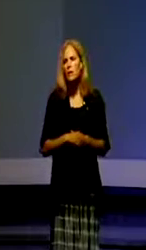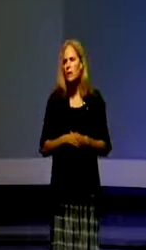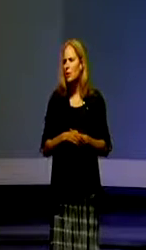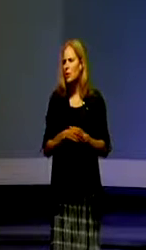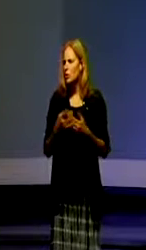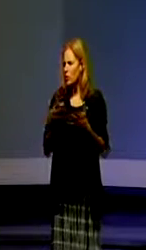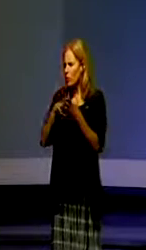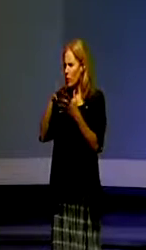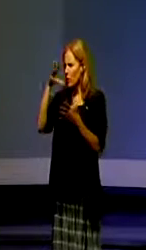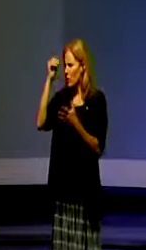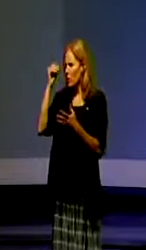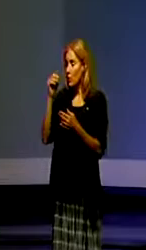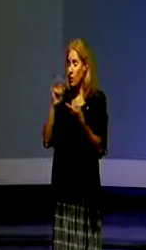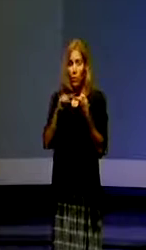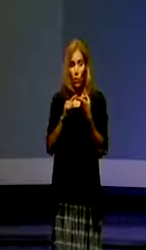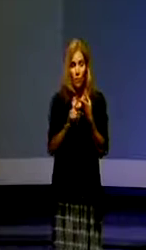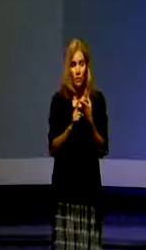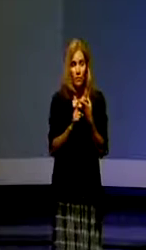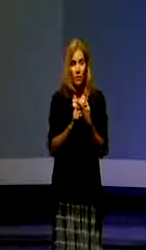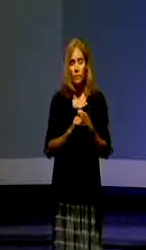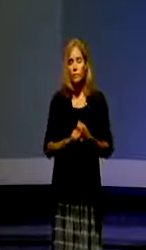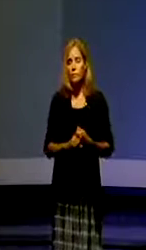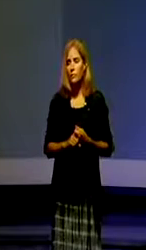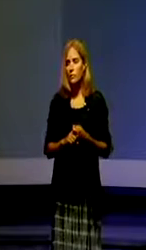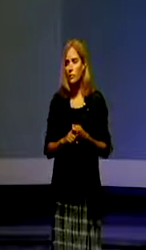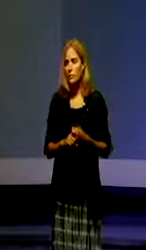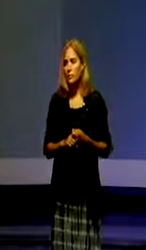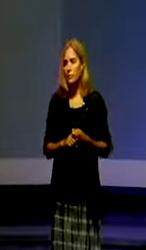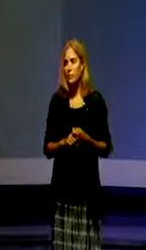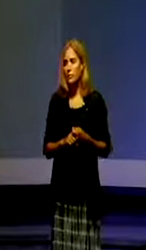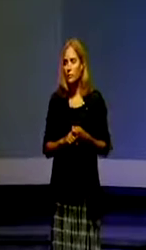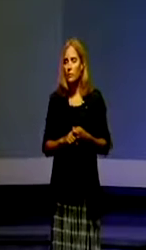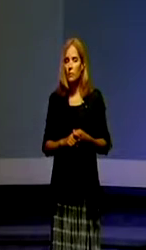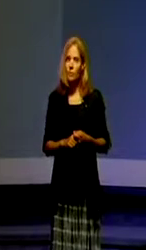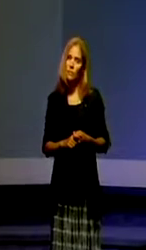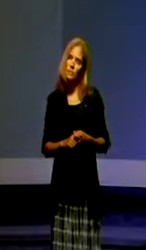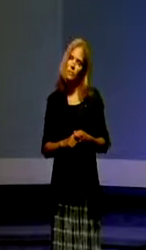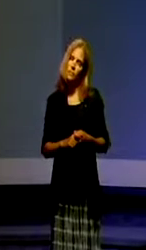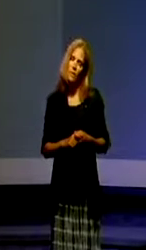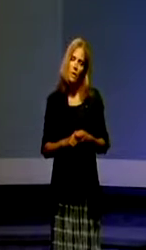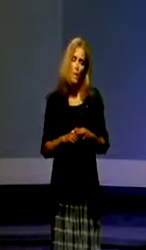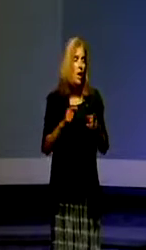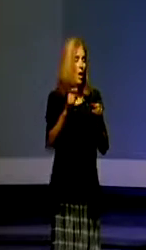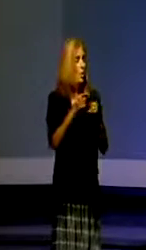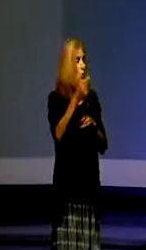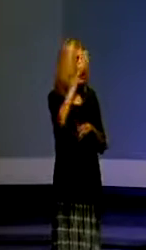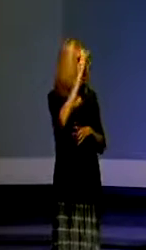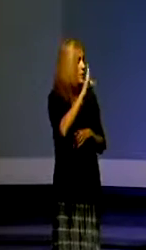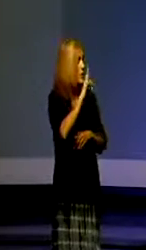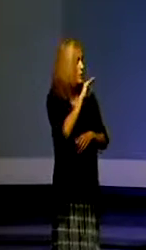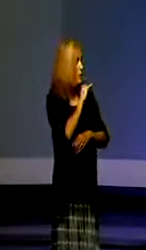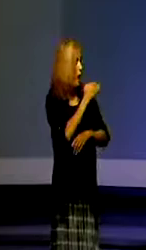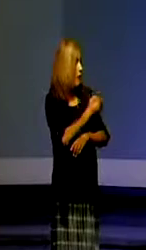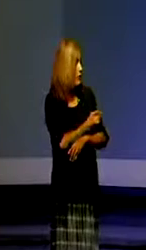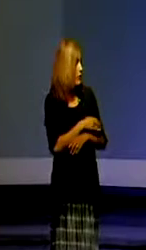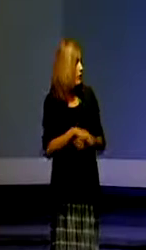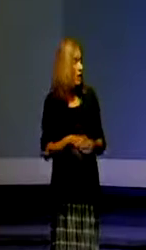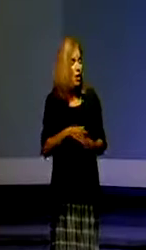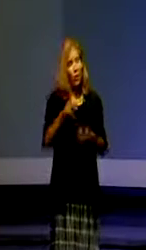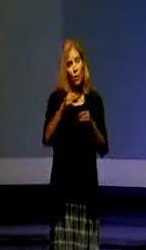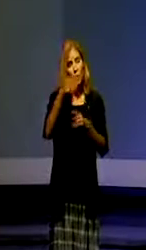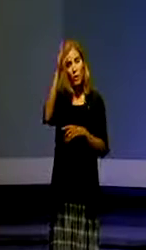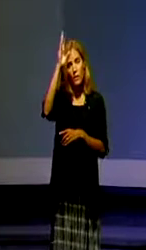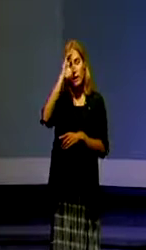learn from this? Well, number one, we learn that the Word of God is powerful. The Word of God